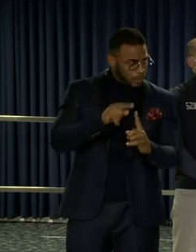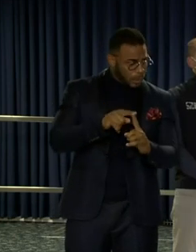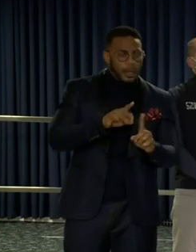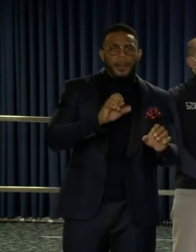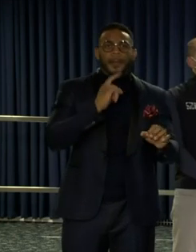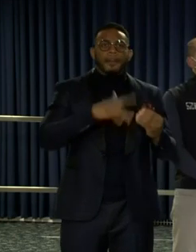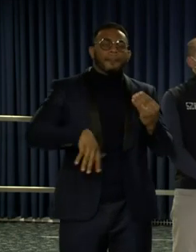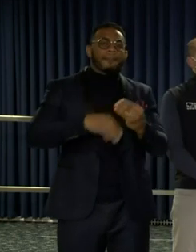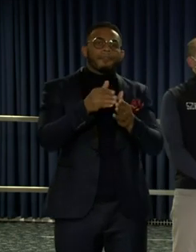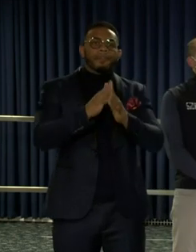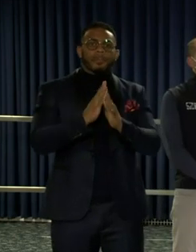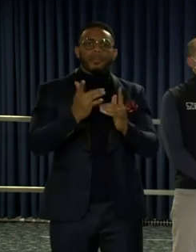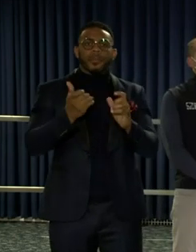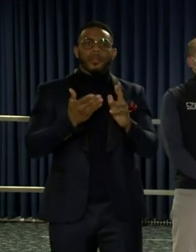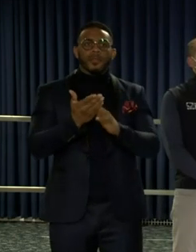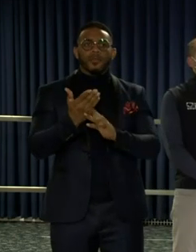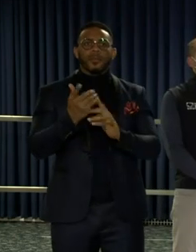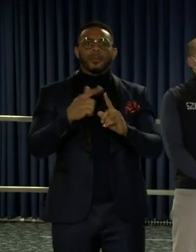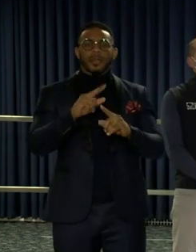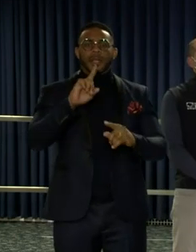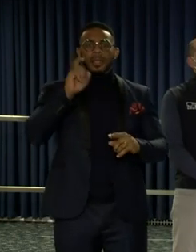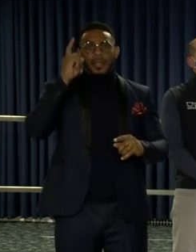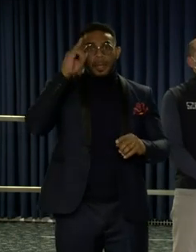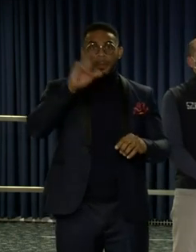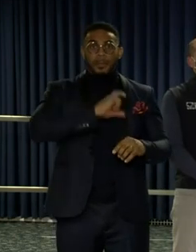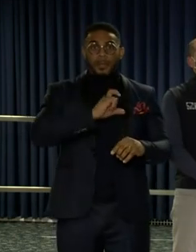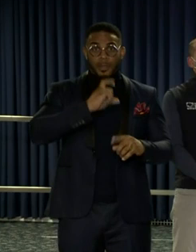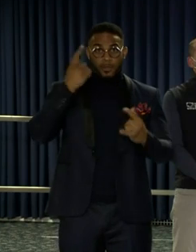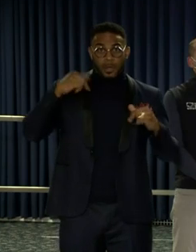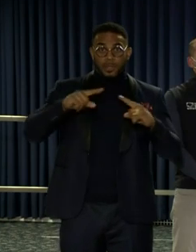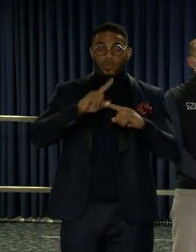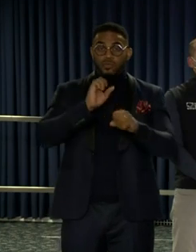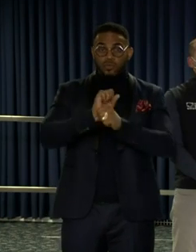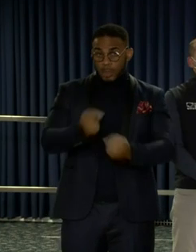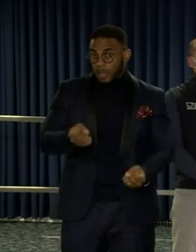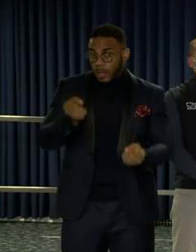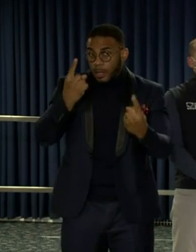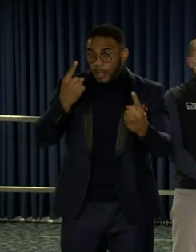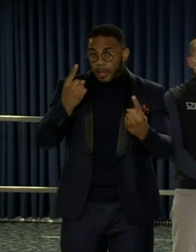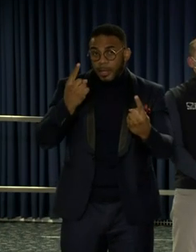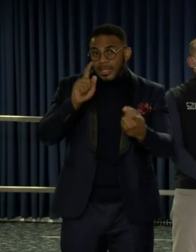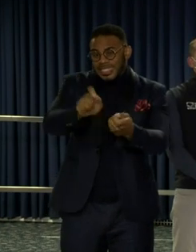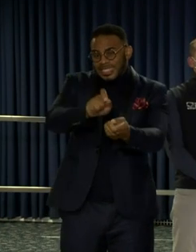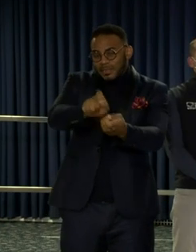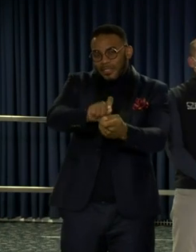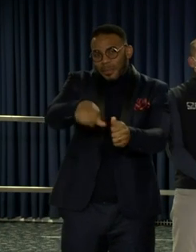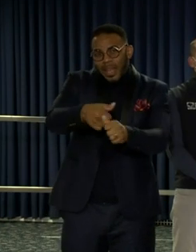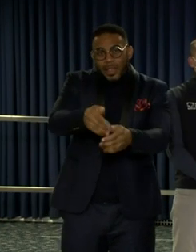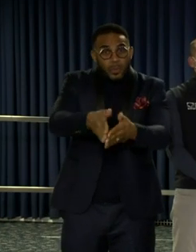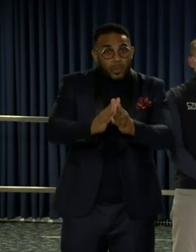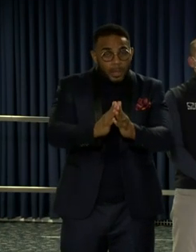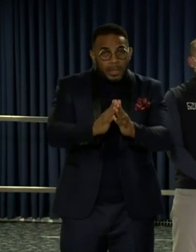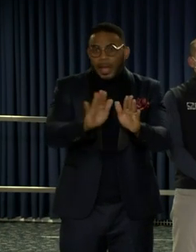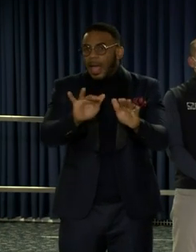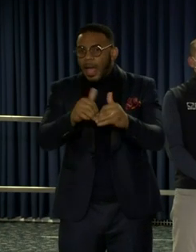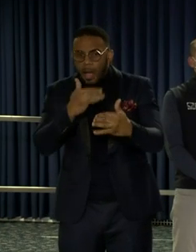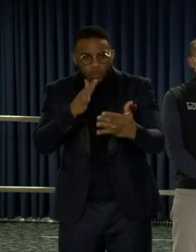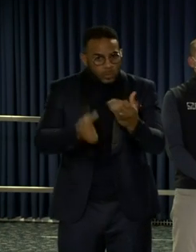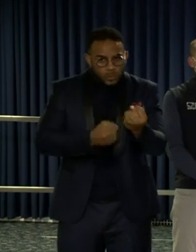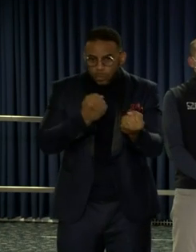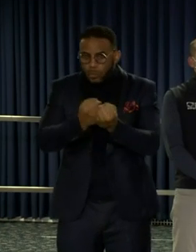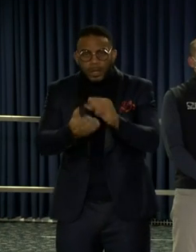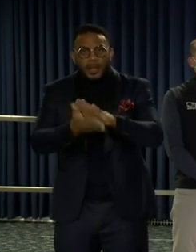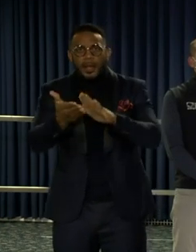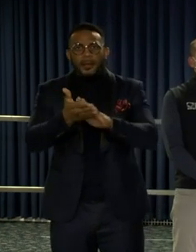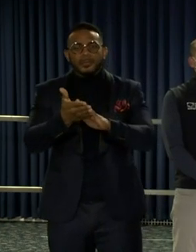there was additional requests that came forward from the Capitol Police. And for us to truly understand the specifics behind their requests and how we would support